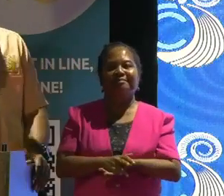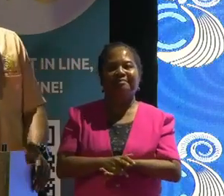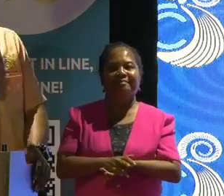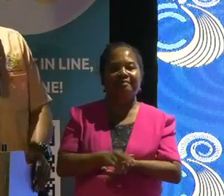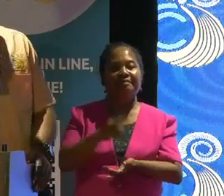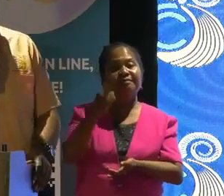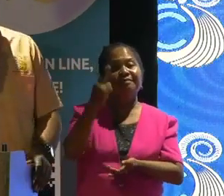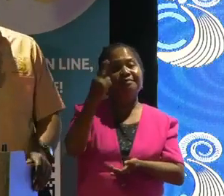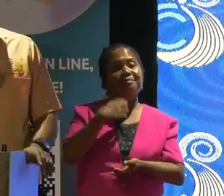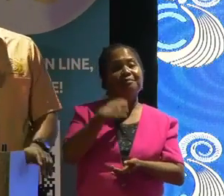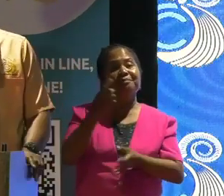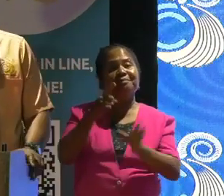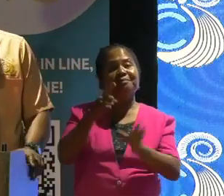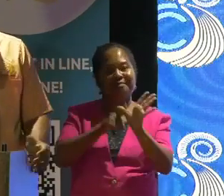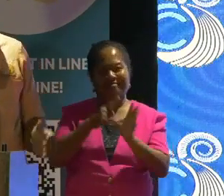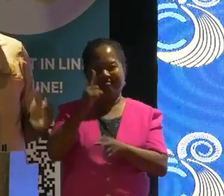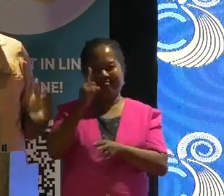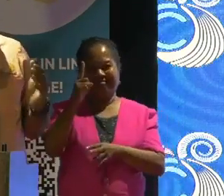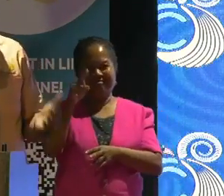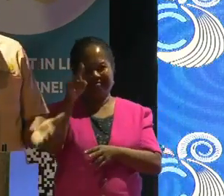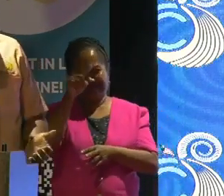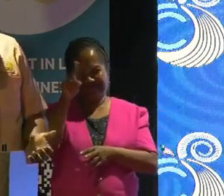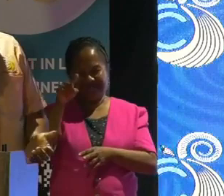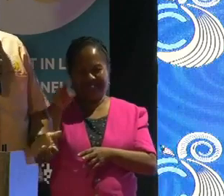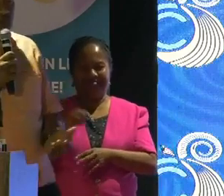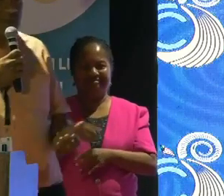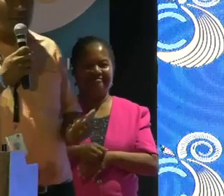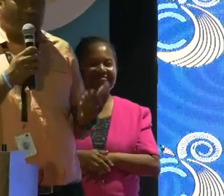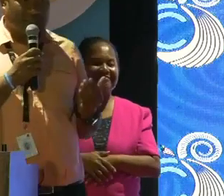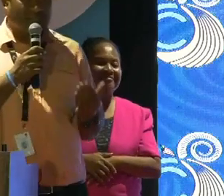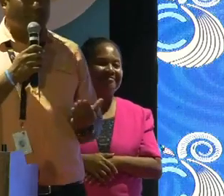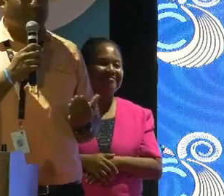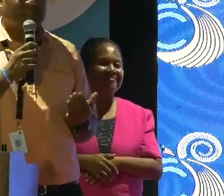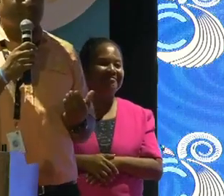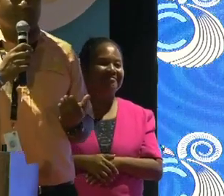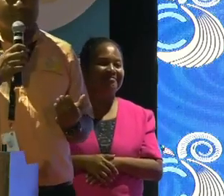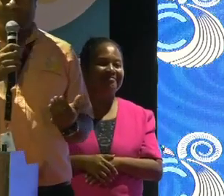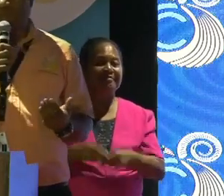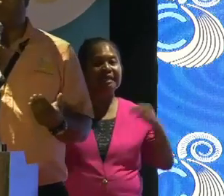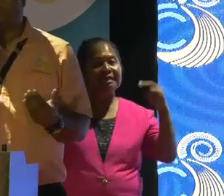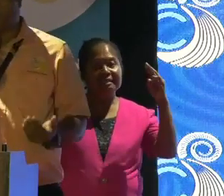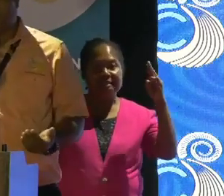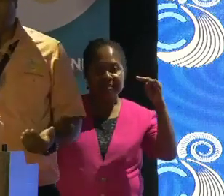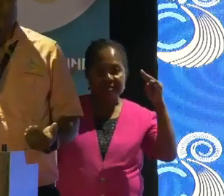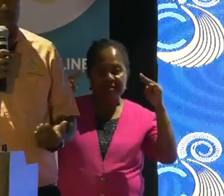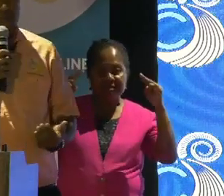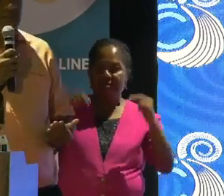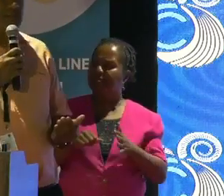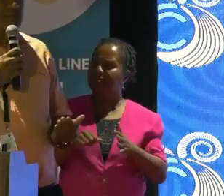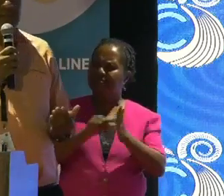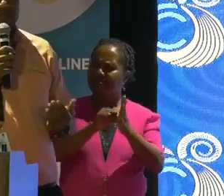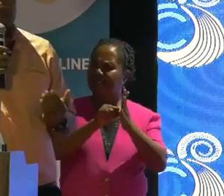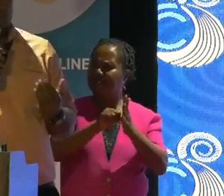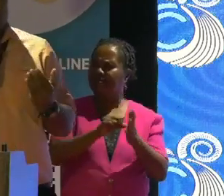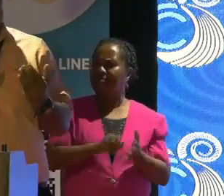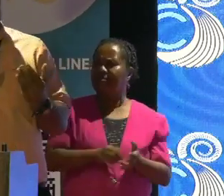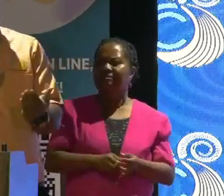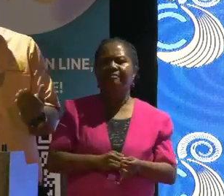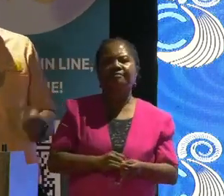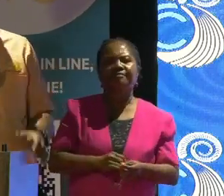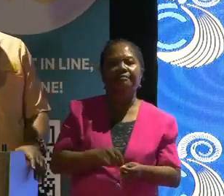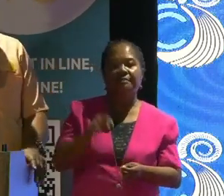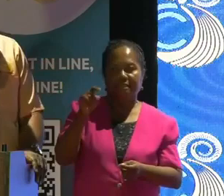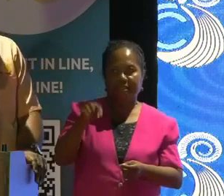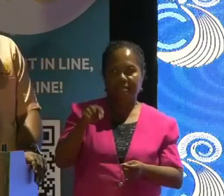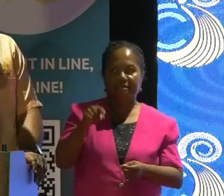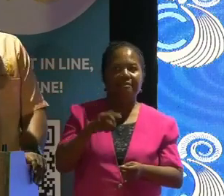Just a few more years and then maybe 1%. Anyway, that subject is very, very complex. So this